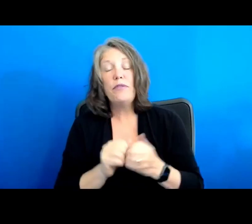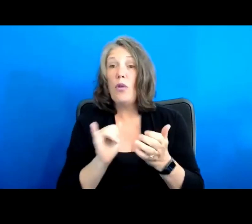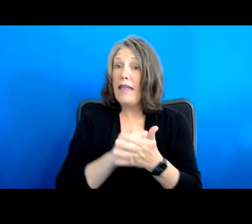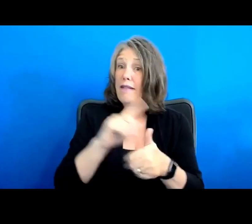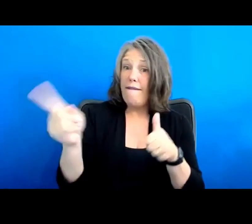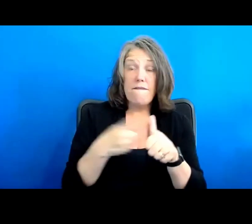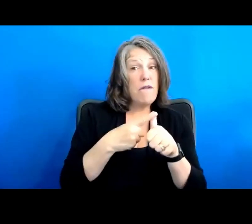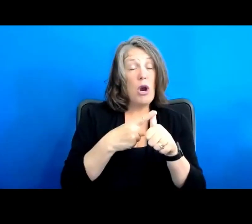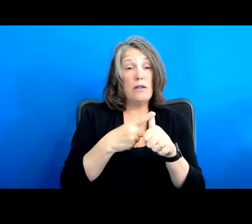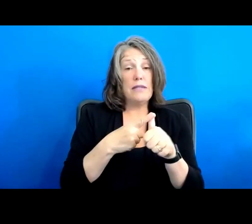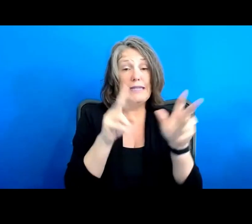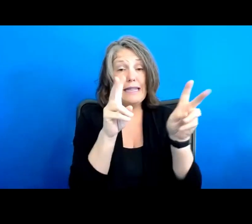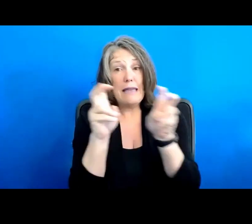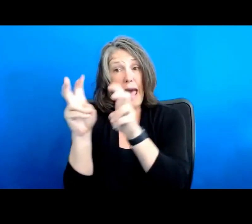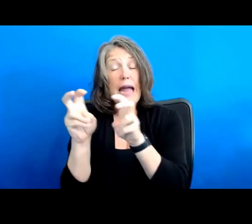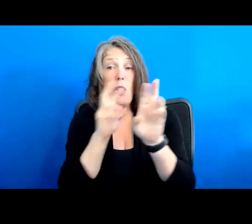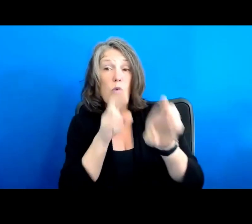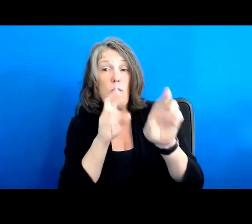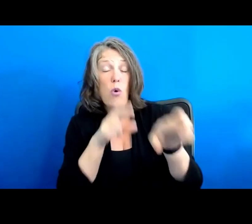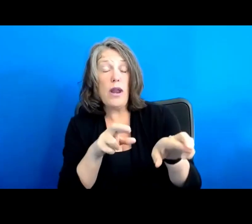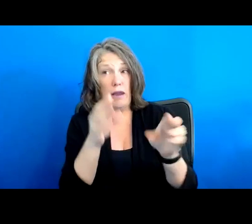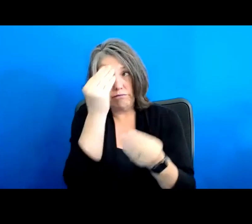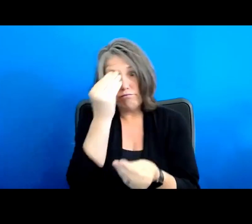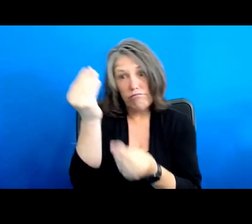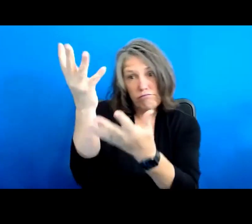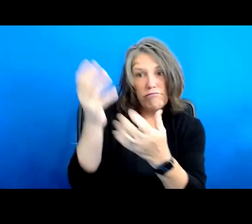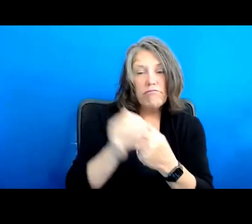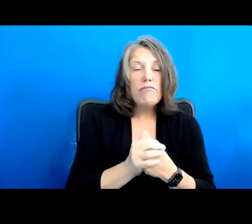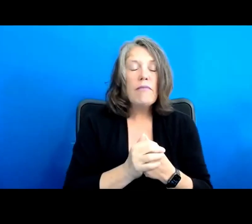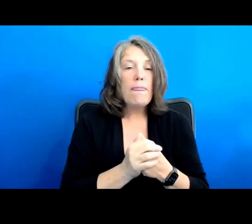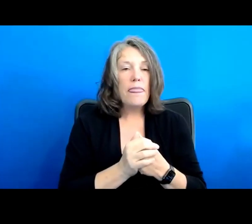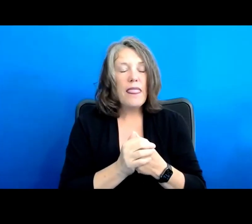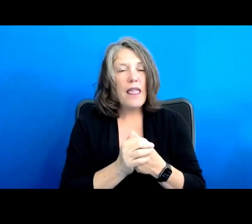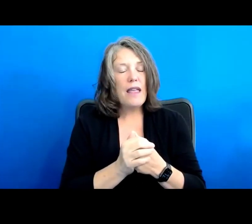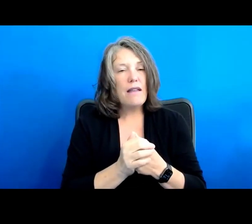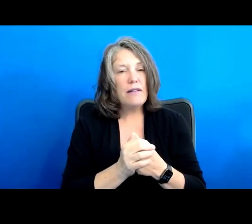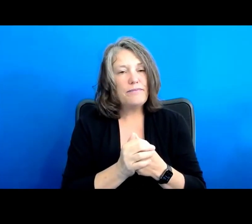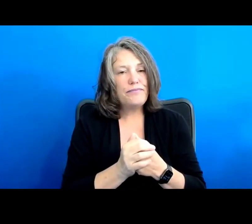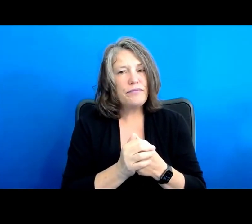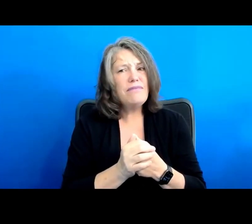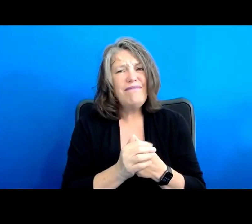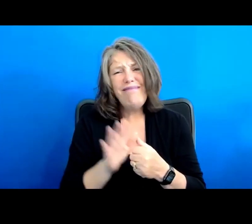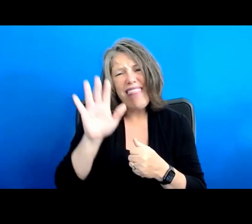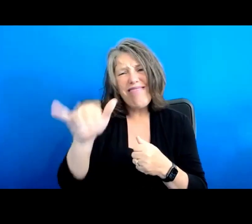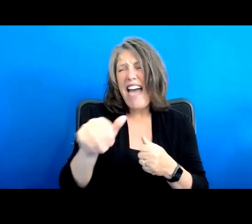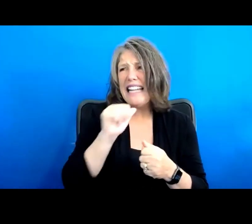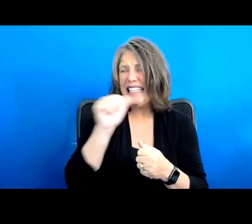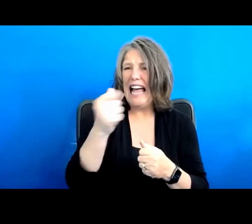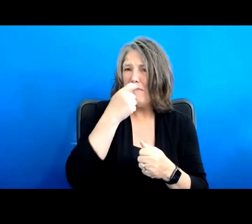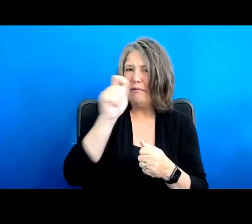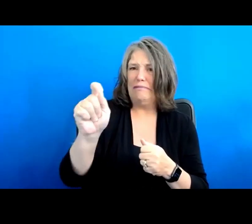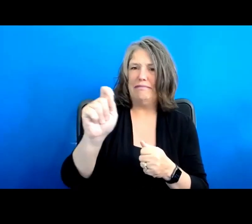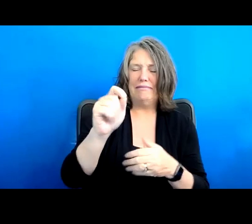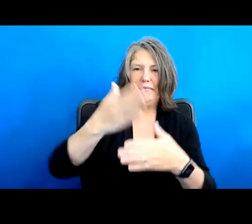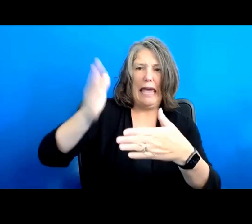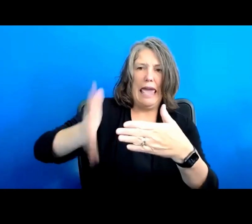task, thematic reporting. And it's not an end in and of itself. It's